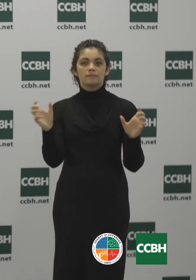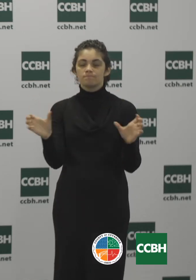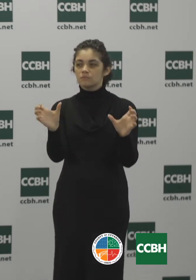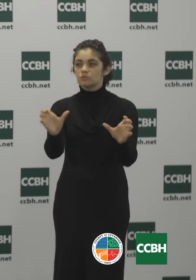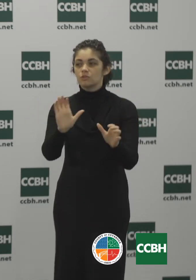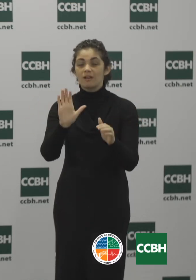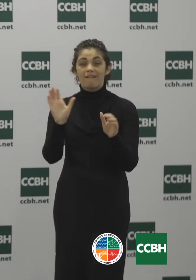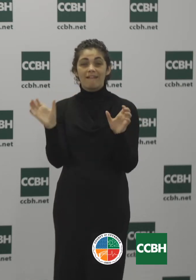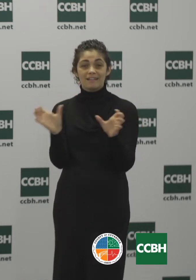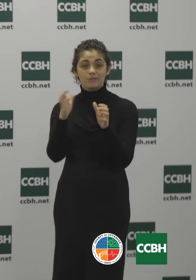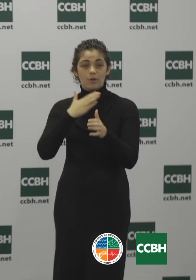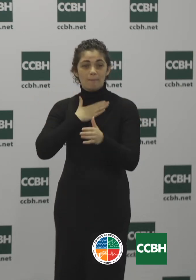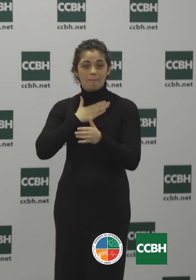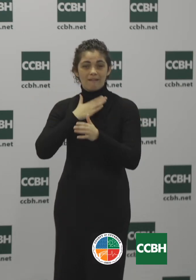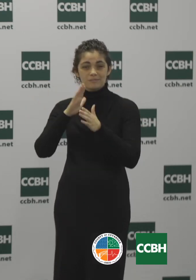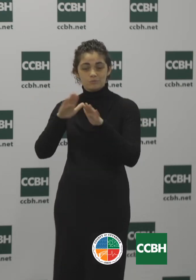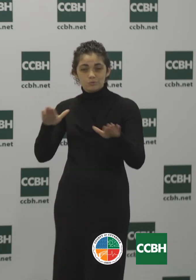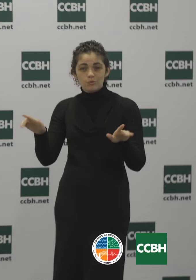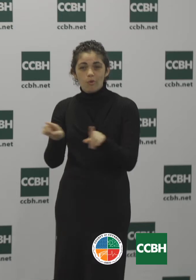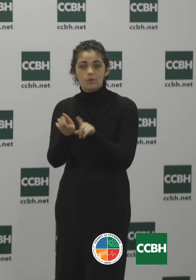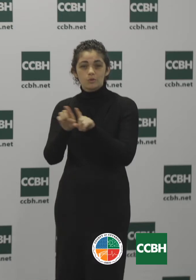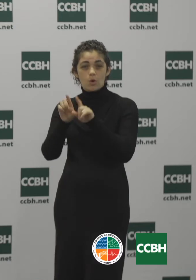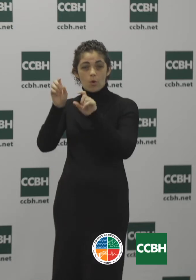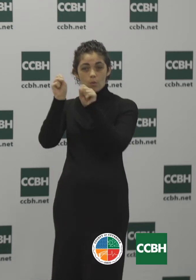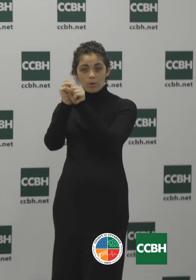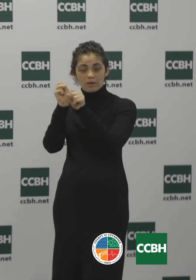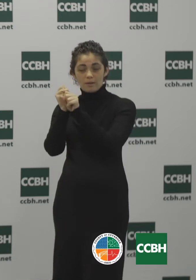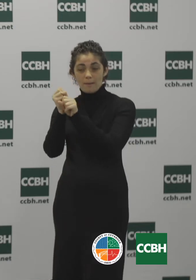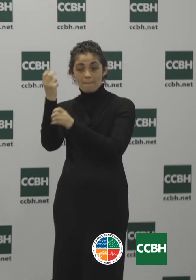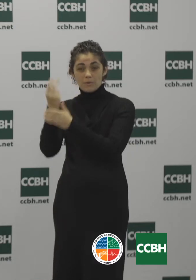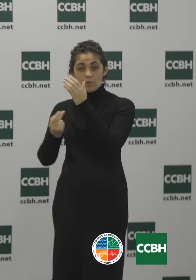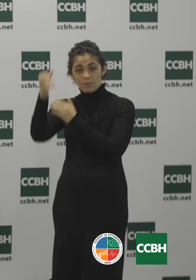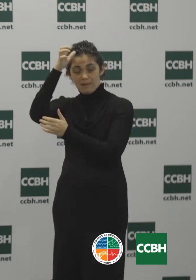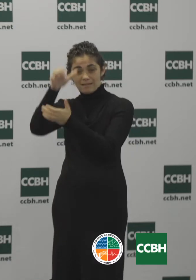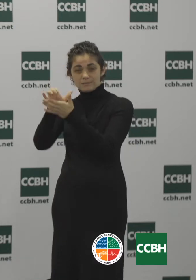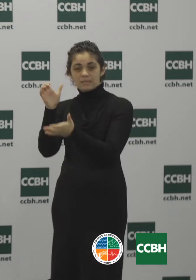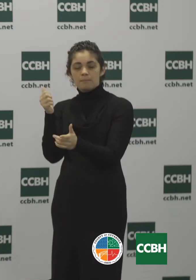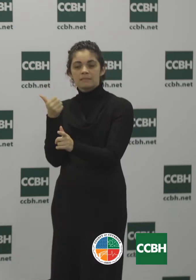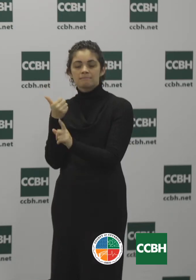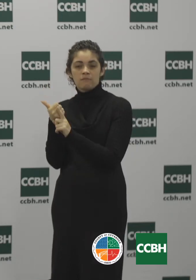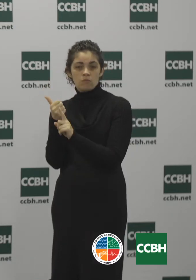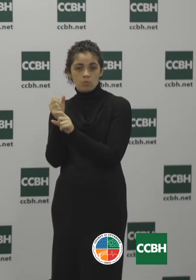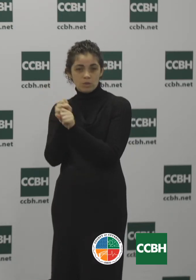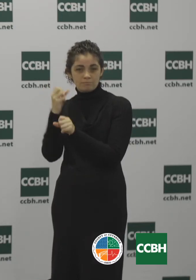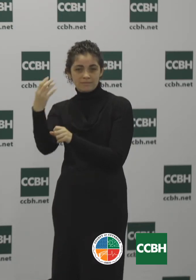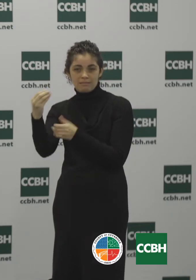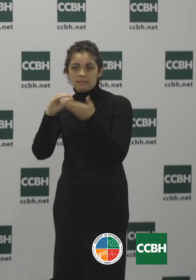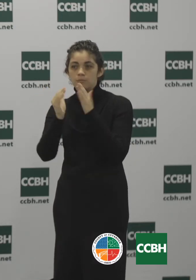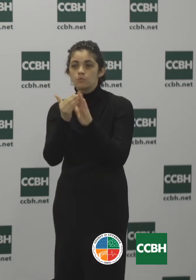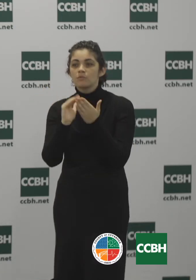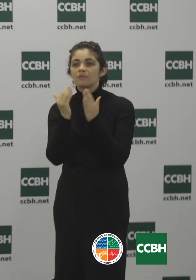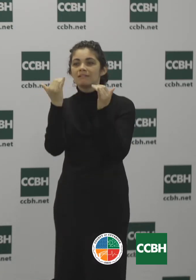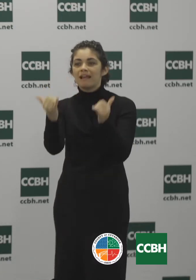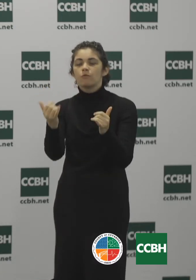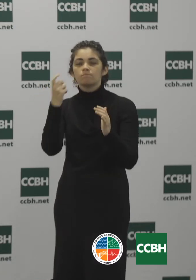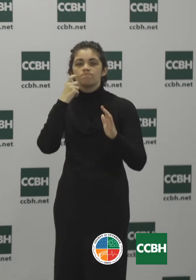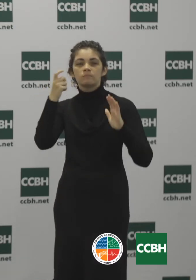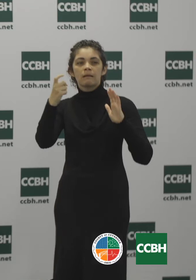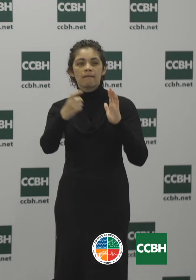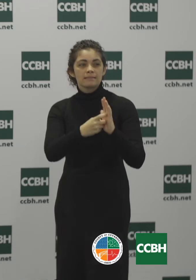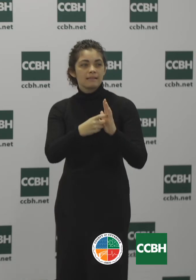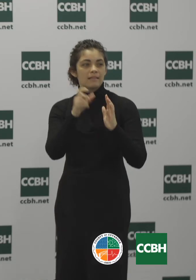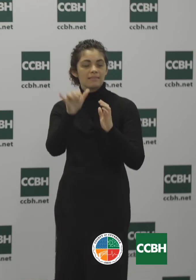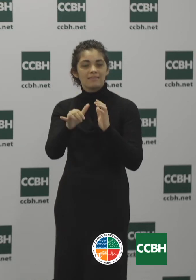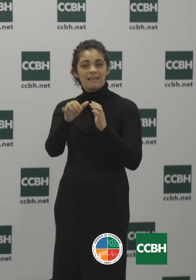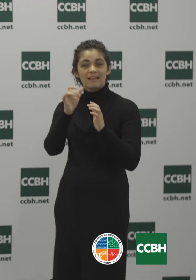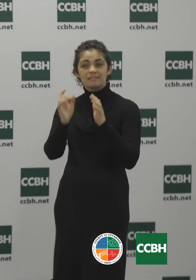care of our children and educating them as we both work out in the community during this time. And I want to recognize that